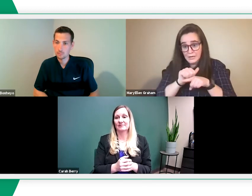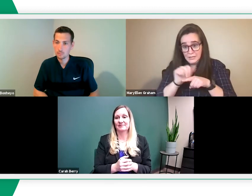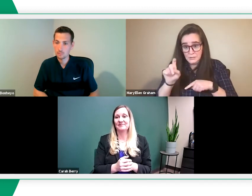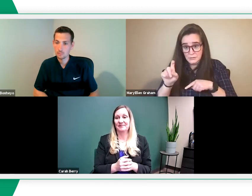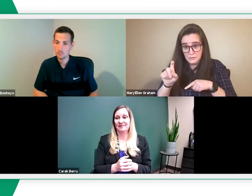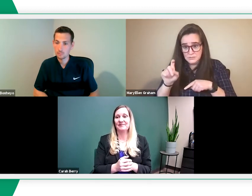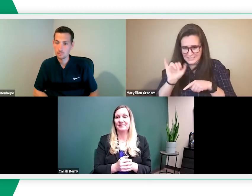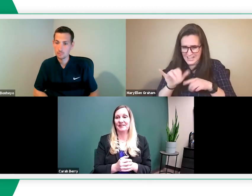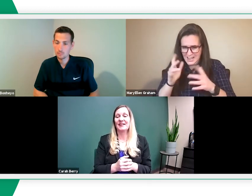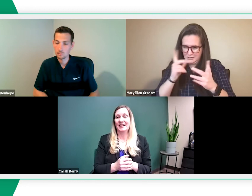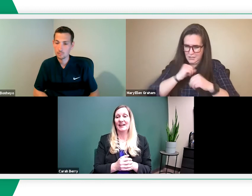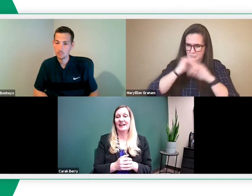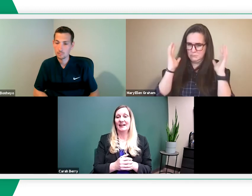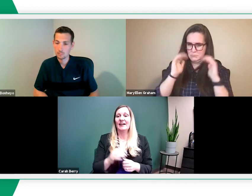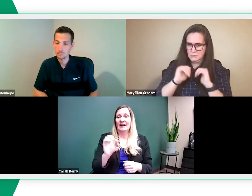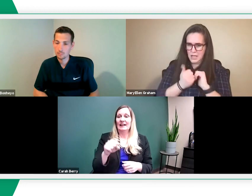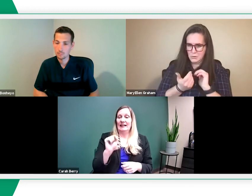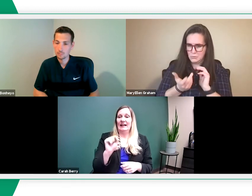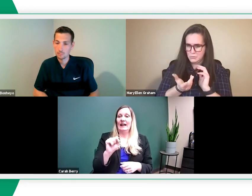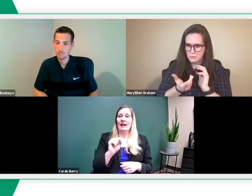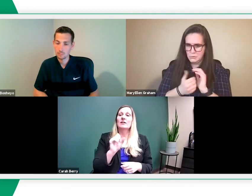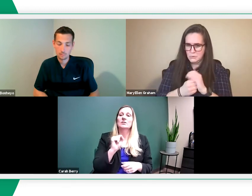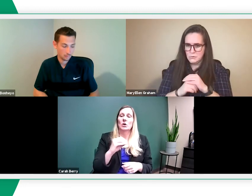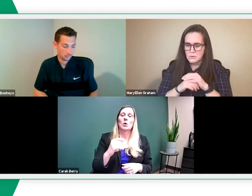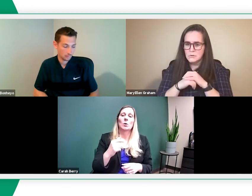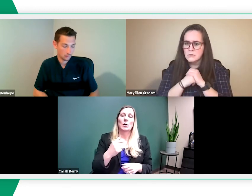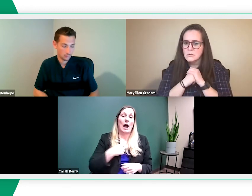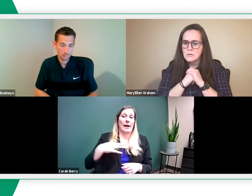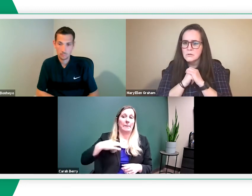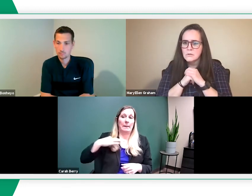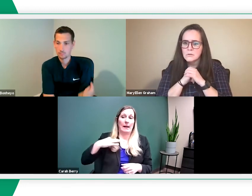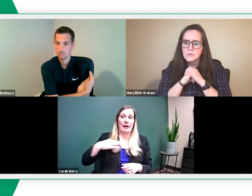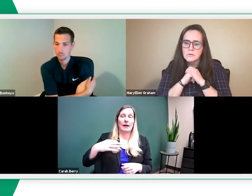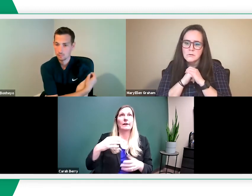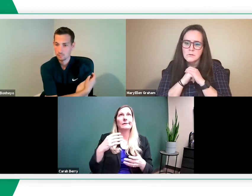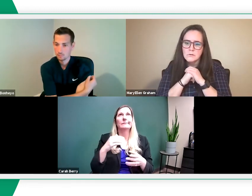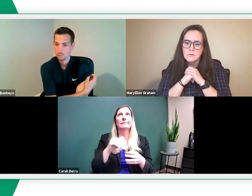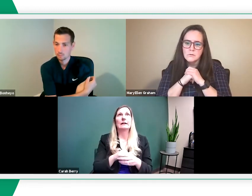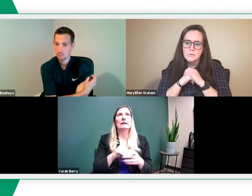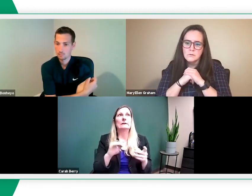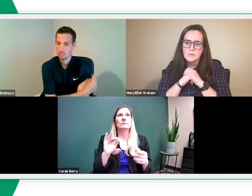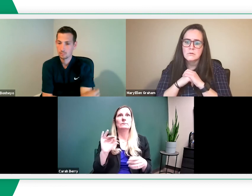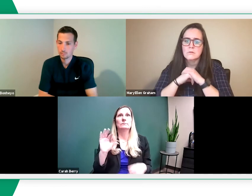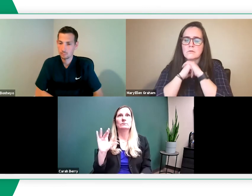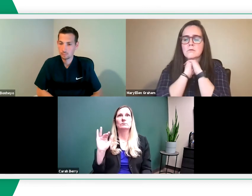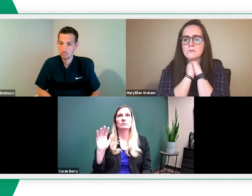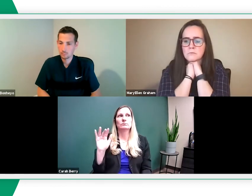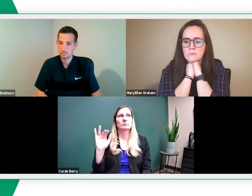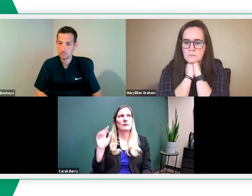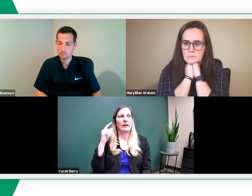we'll accept you, but go get the training. Is that kind of how it works? Yes, yes. So I